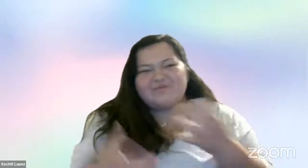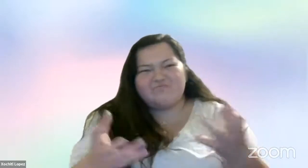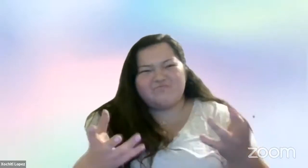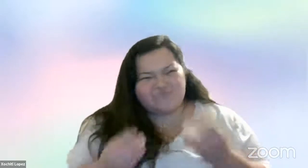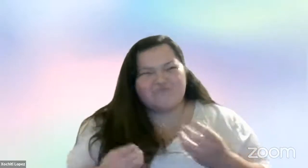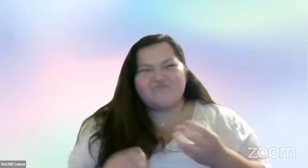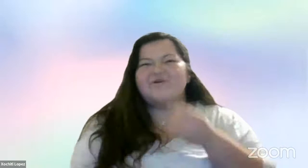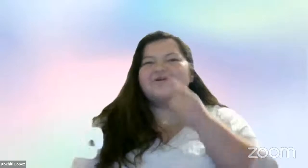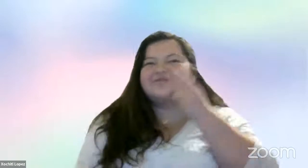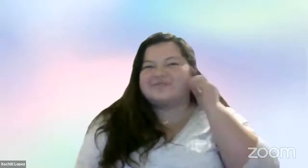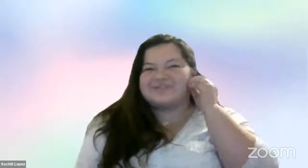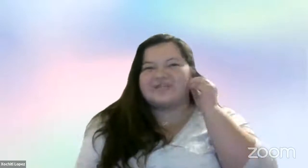they